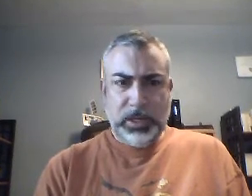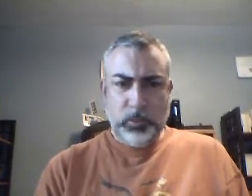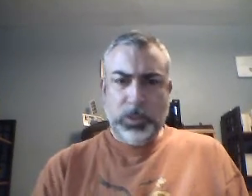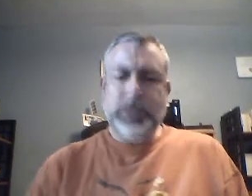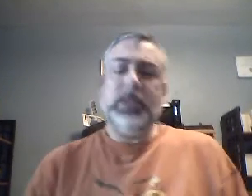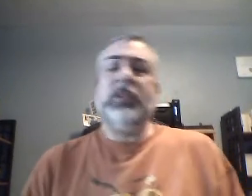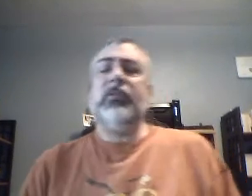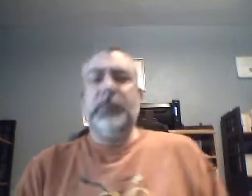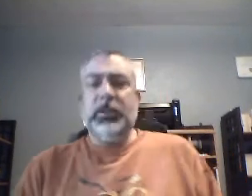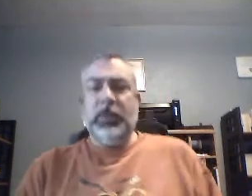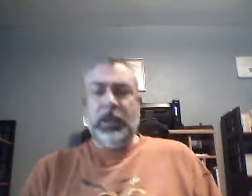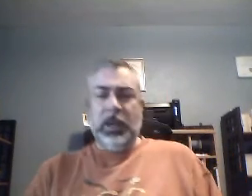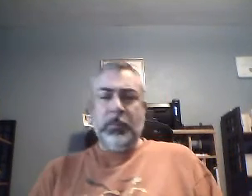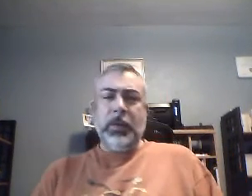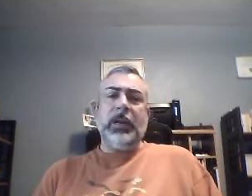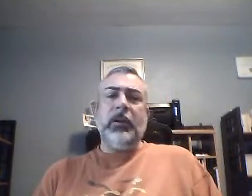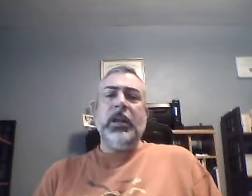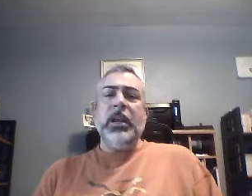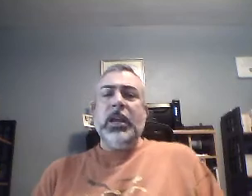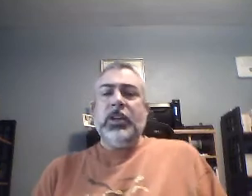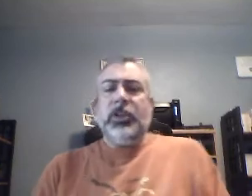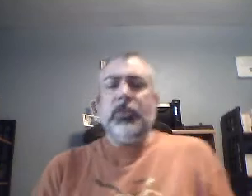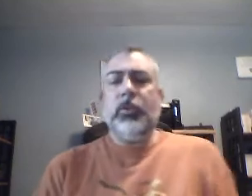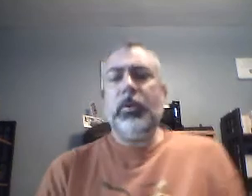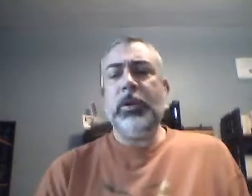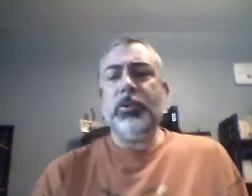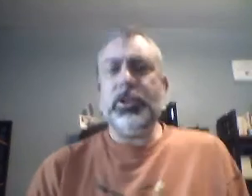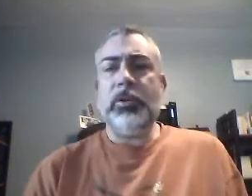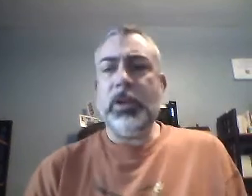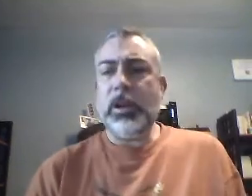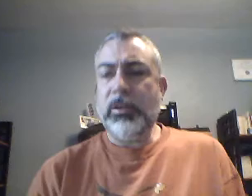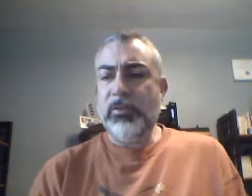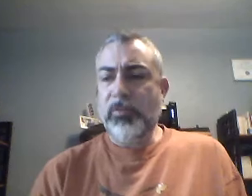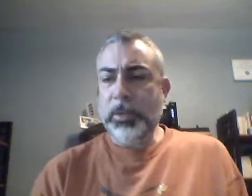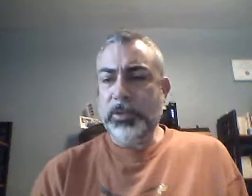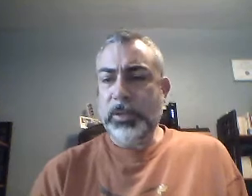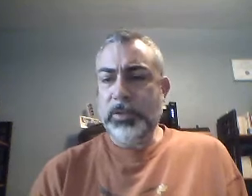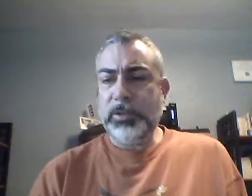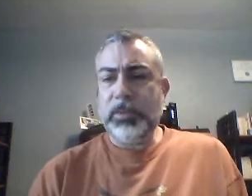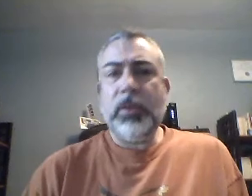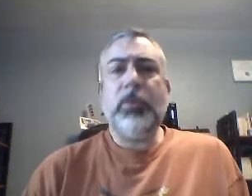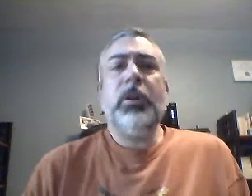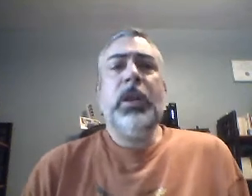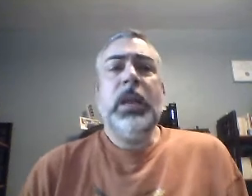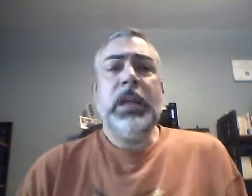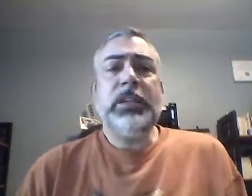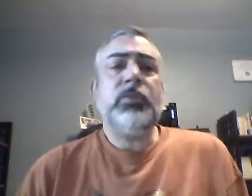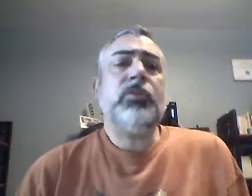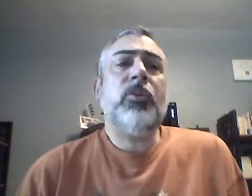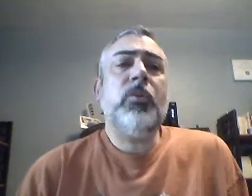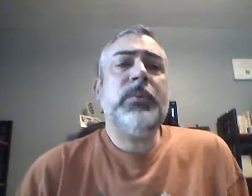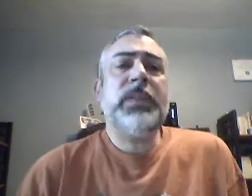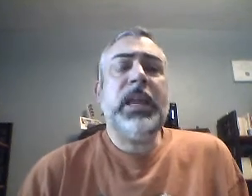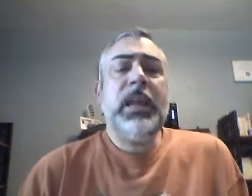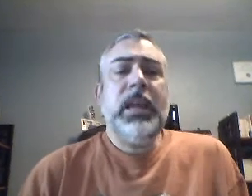entitled "What's the Difference Between Non-Binary, Gender Queer, and Gender Non-Conforming?" So these are some other additional terms that